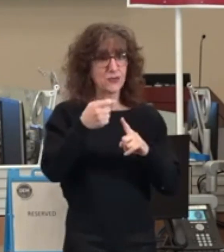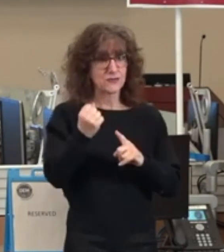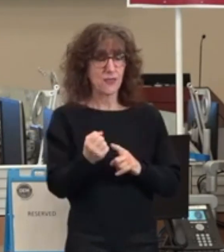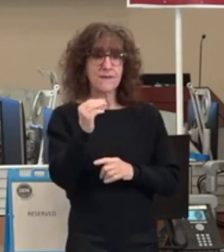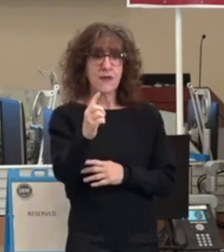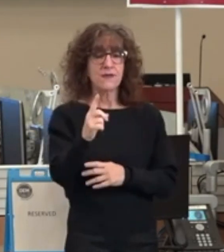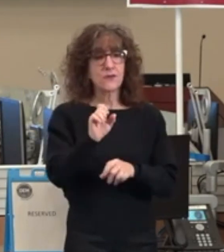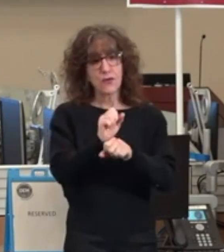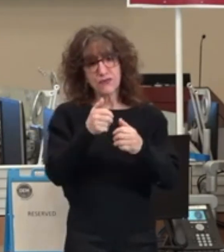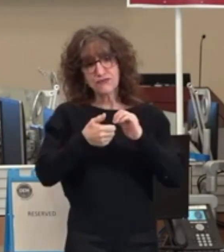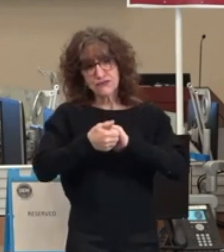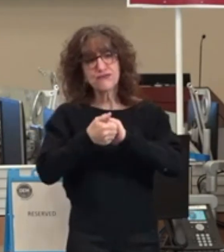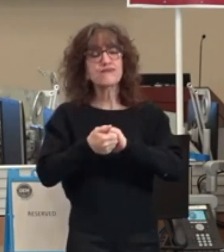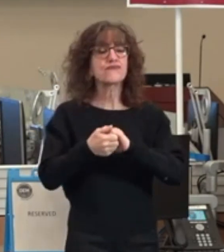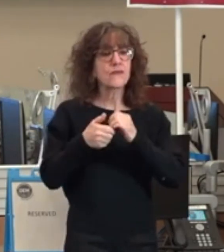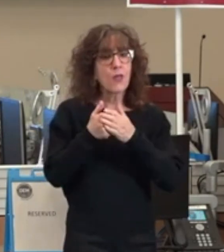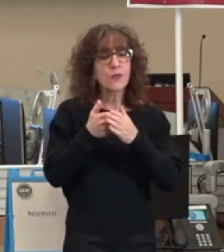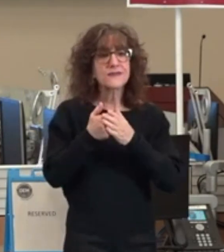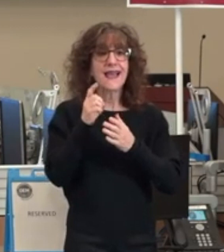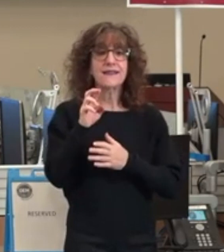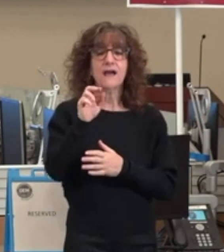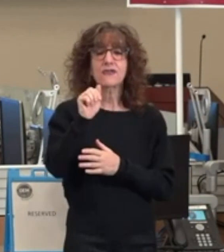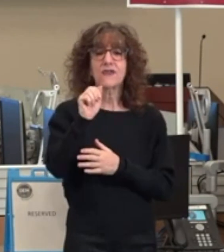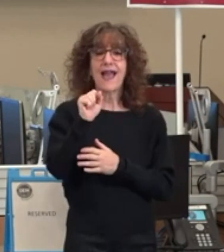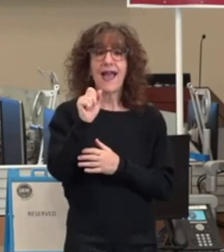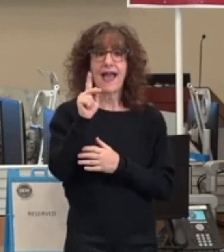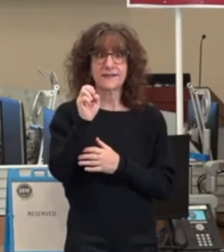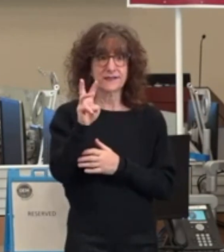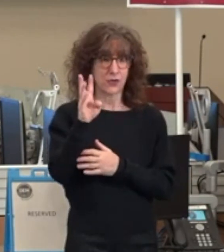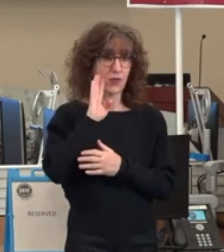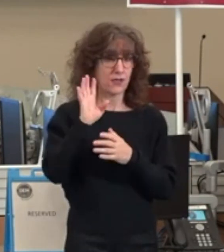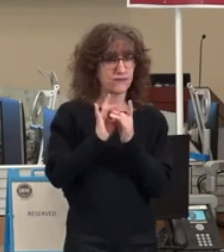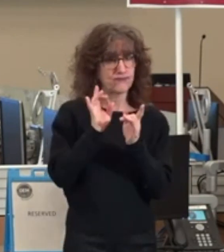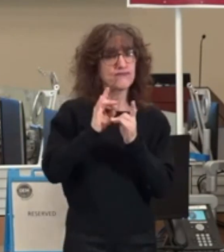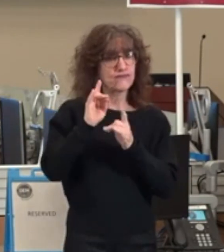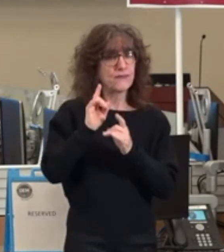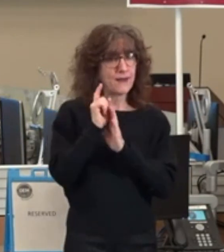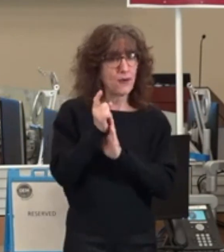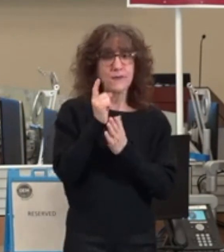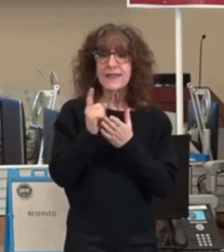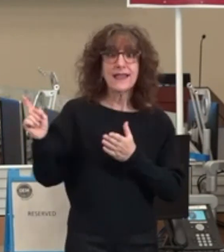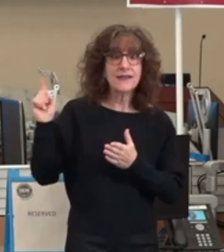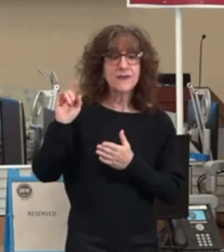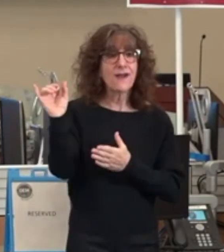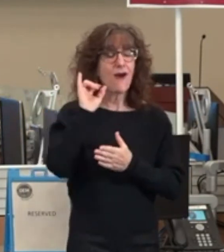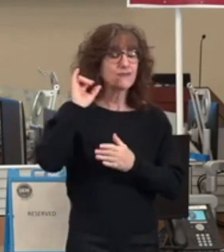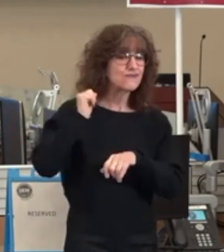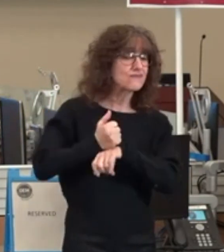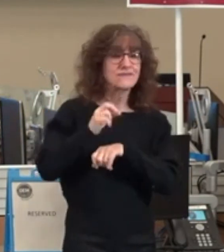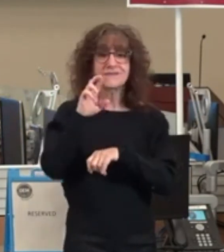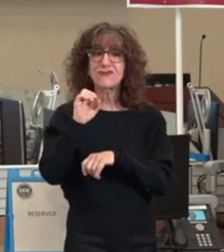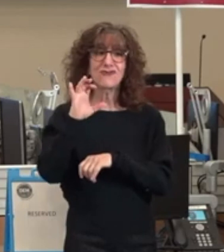working very closely with our partners, and Dr. Askew, again, will speak to that in just a moment. Last week, we also set a